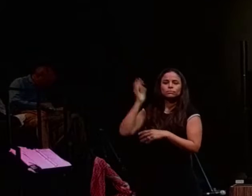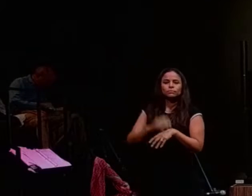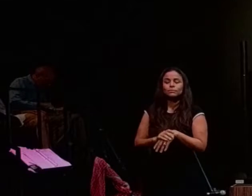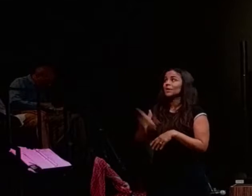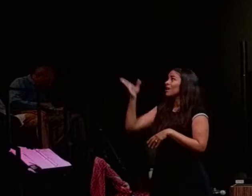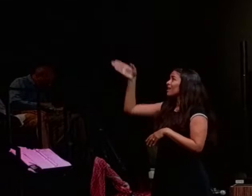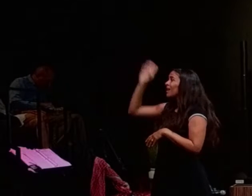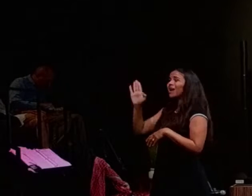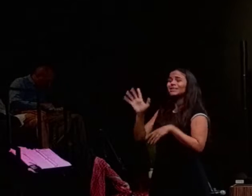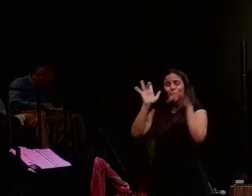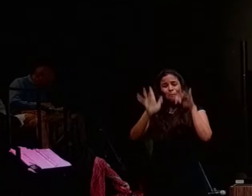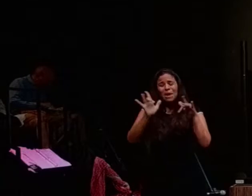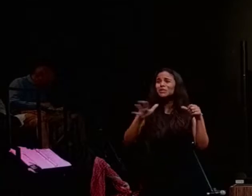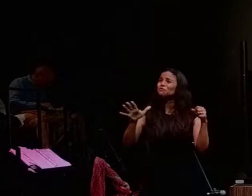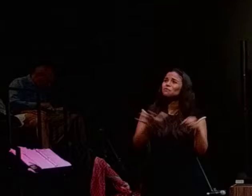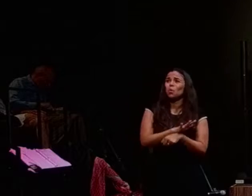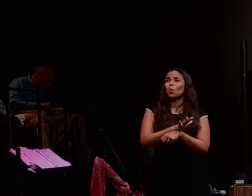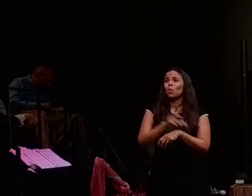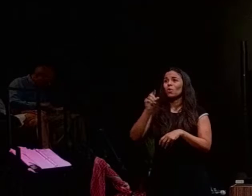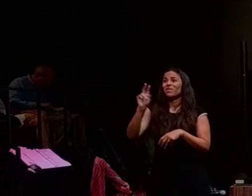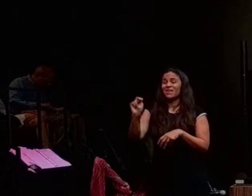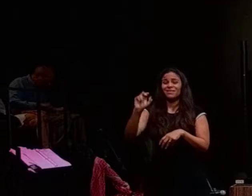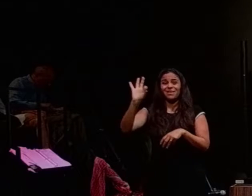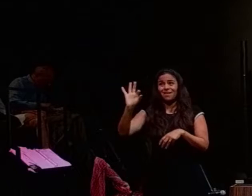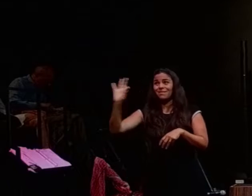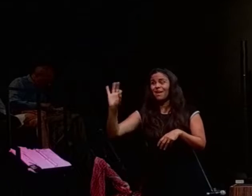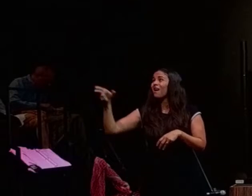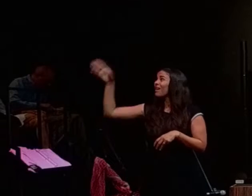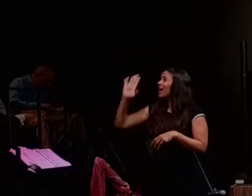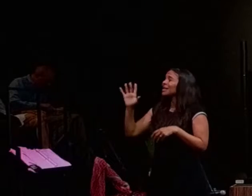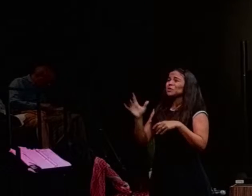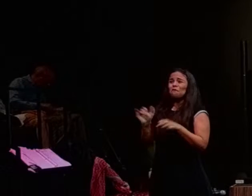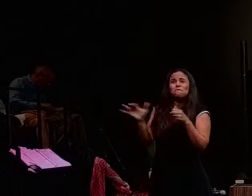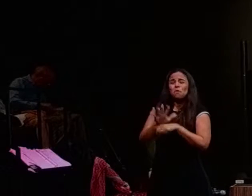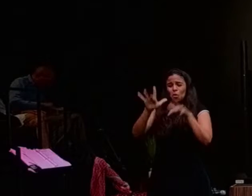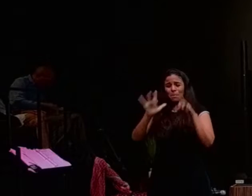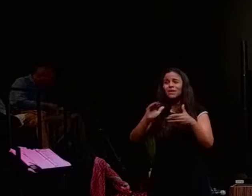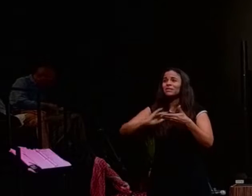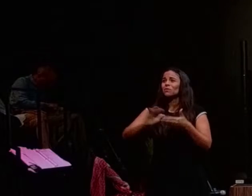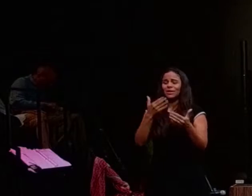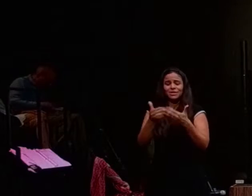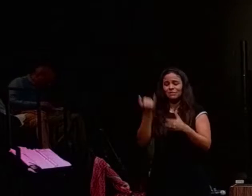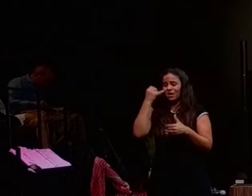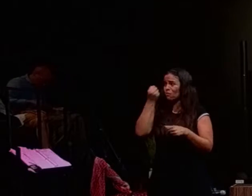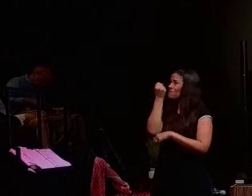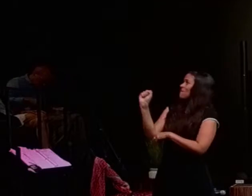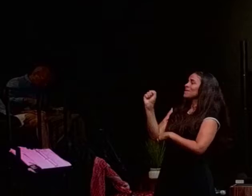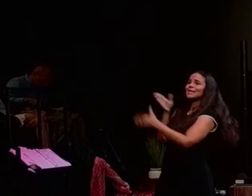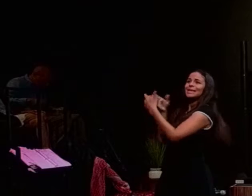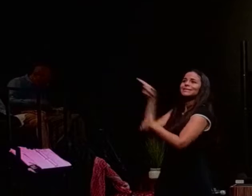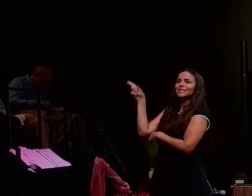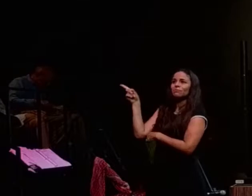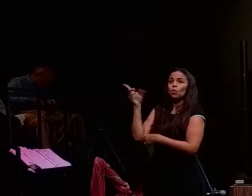We learn that God is merciful. Daniel 9:9, the Lord our God is merciful and forgiving, even though we have rebelled against him. We